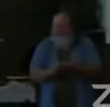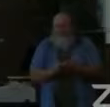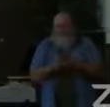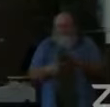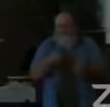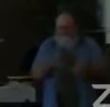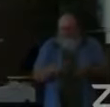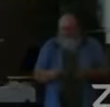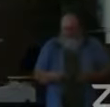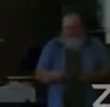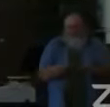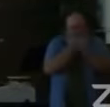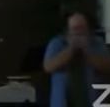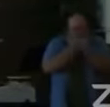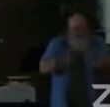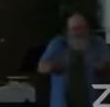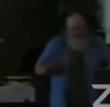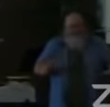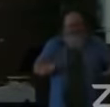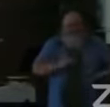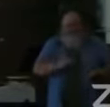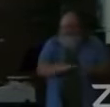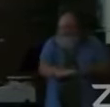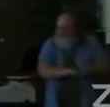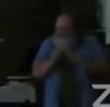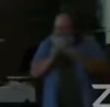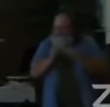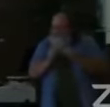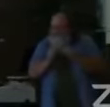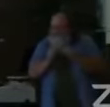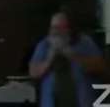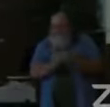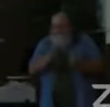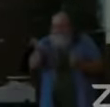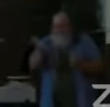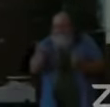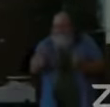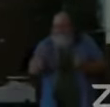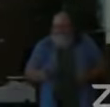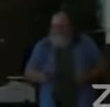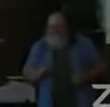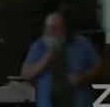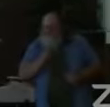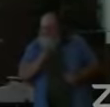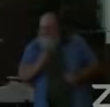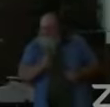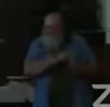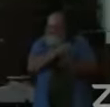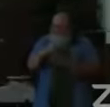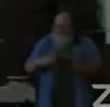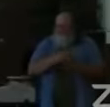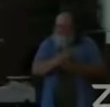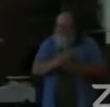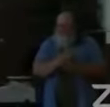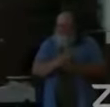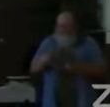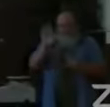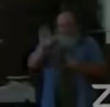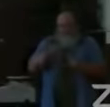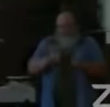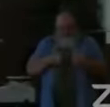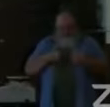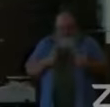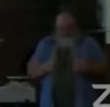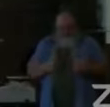Jesus said, "Peace I leave with you, my peace I give you. I do not give it to you as the world gives. Do not let your hearts be troubled, and do not